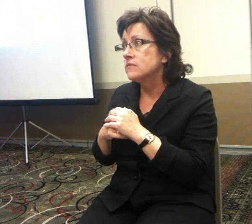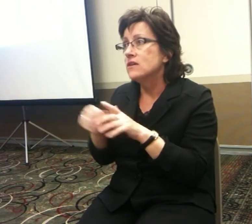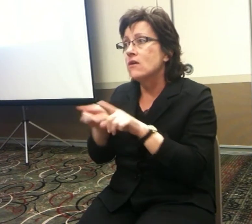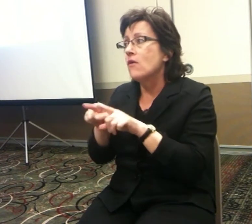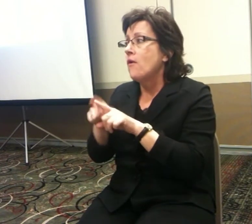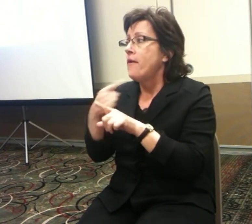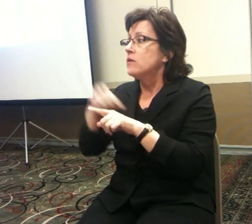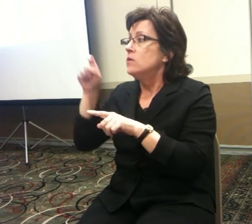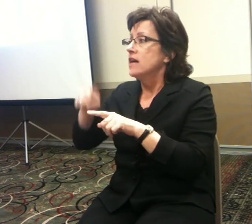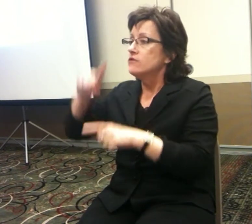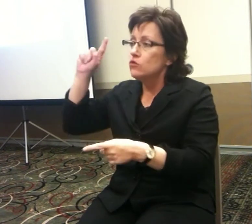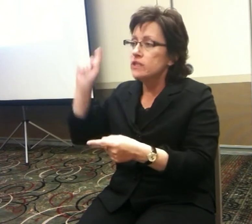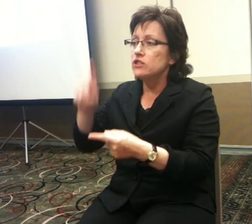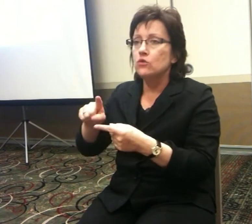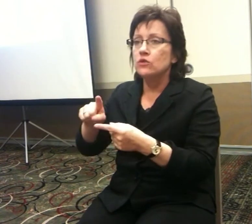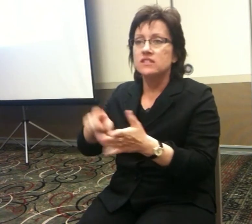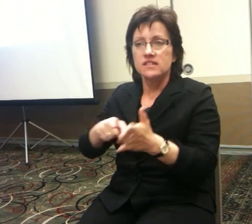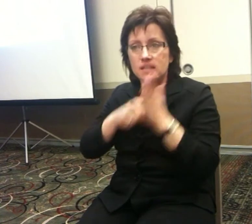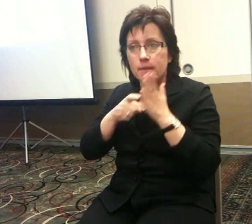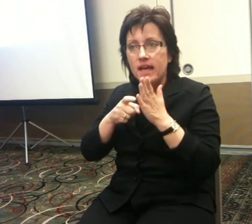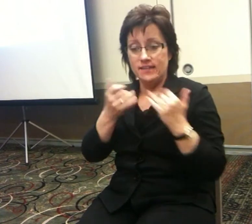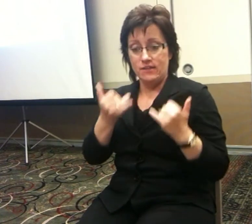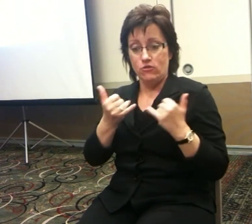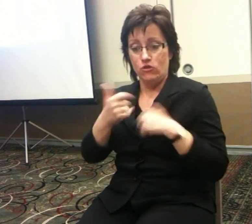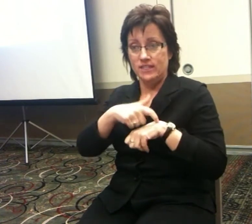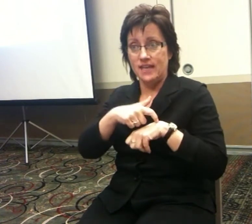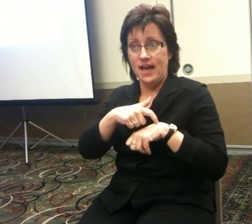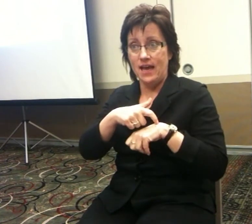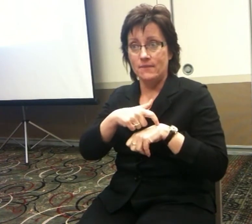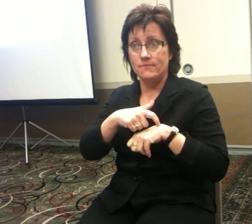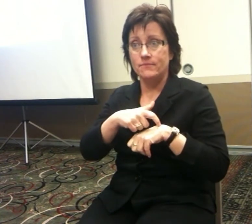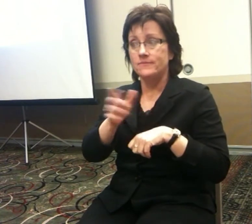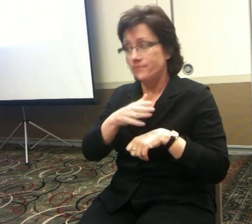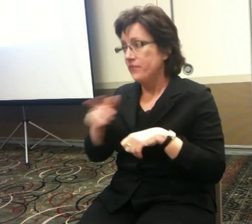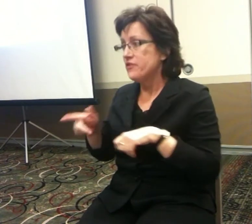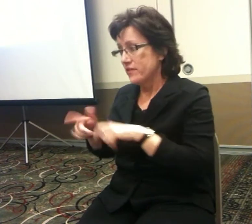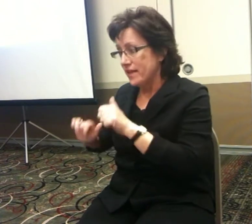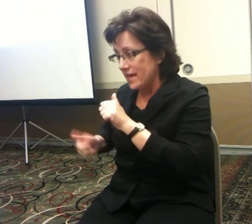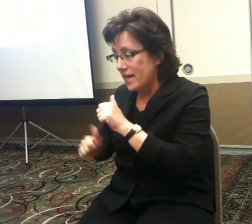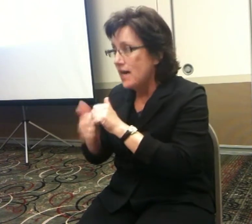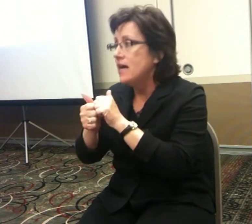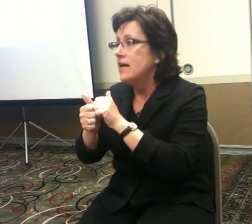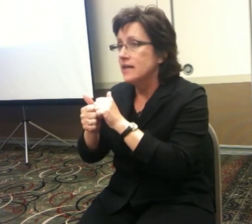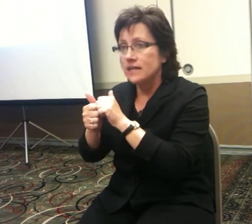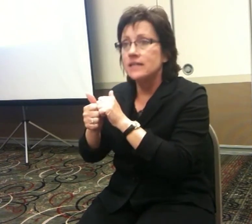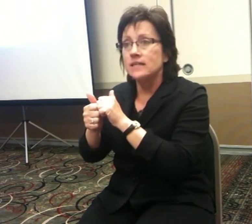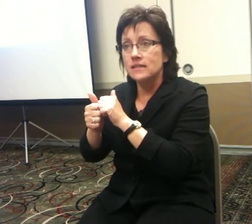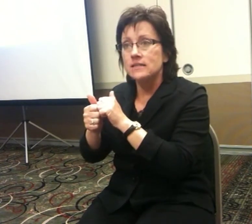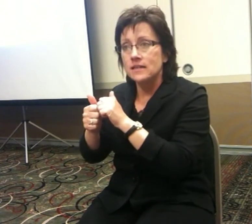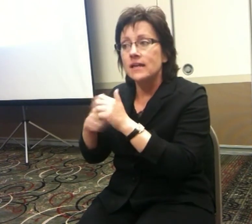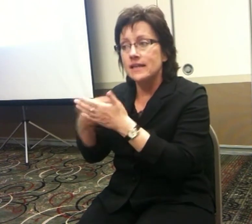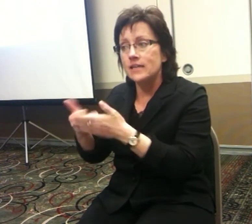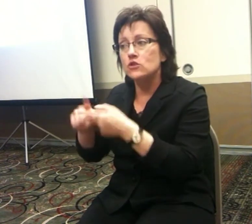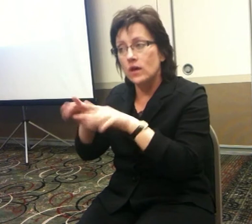at the current time to get to a level that they can be successful at. I've got to bring